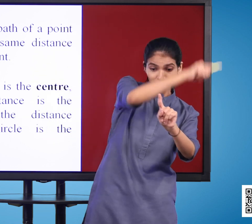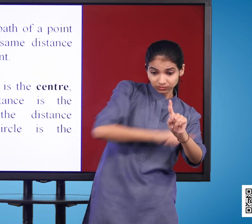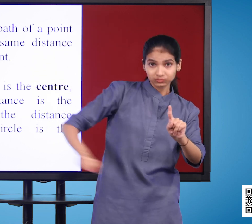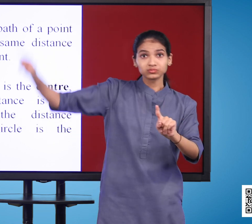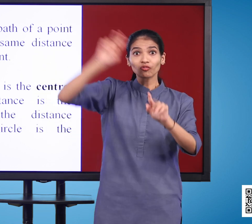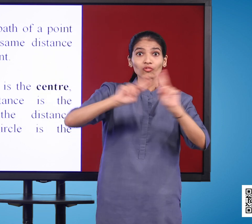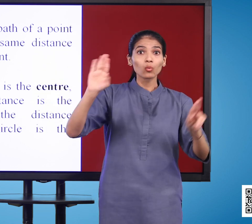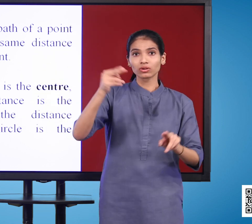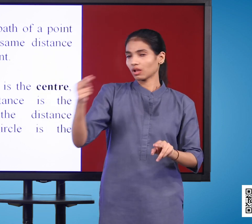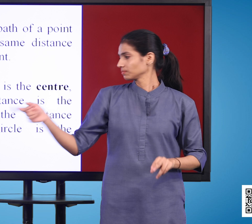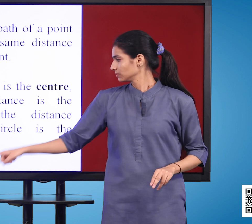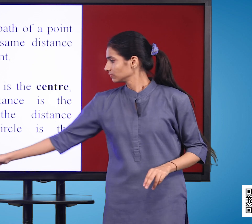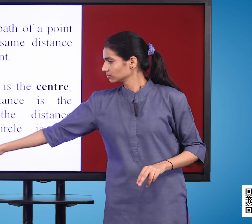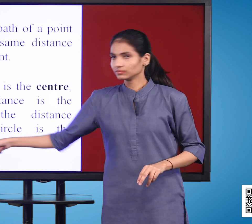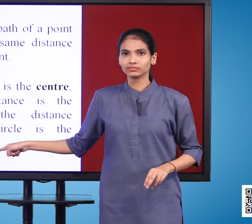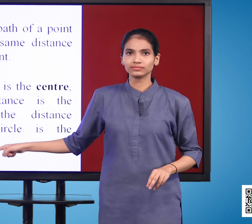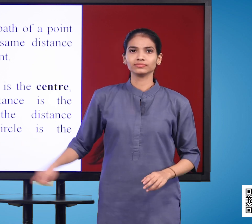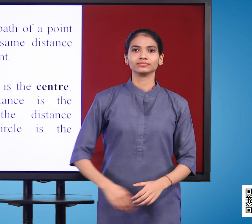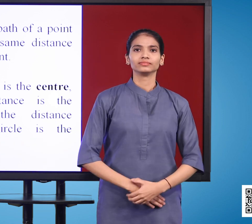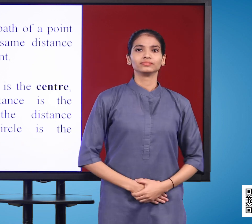is the circumference.